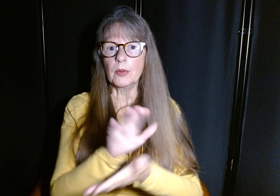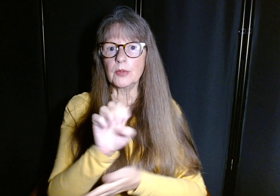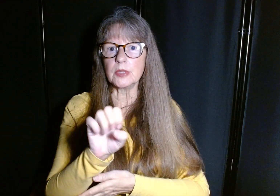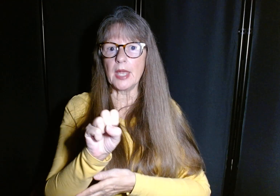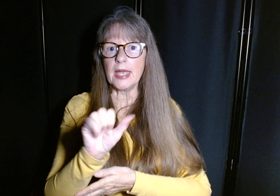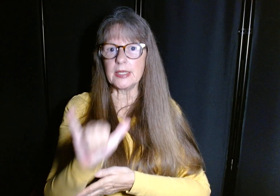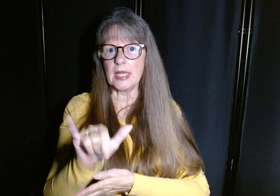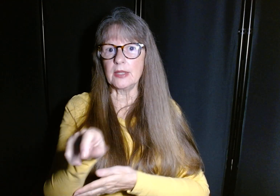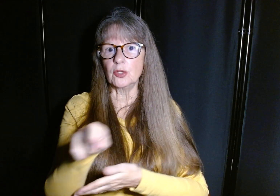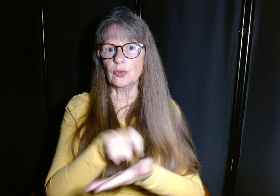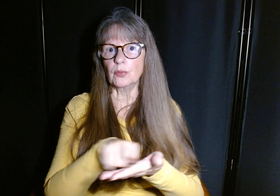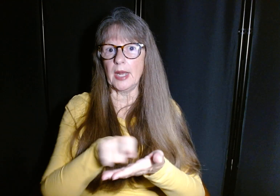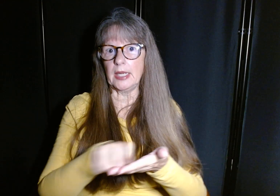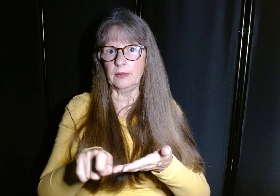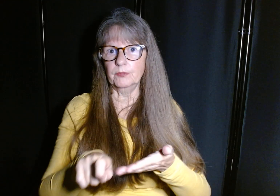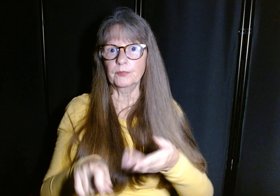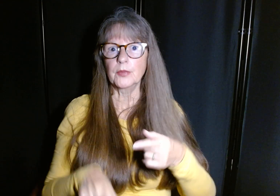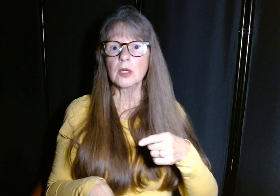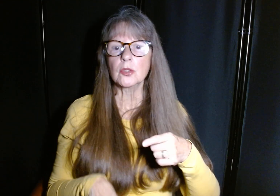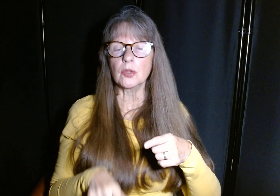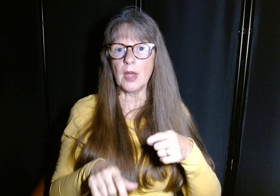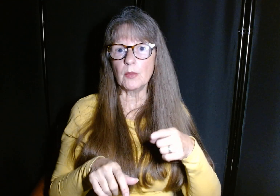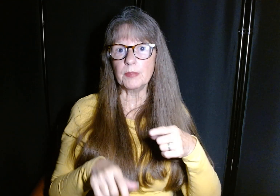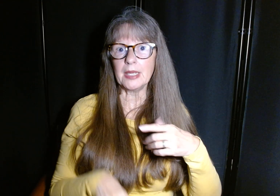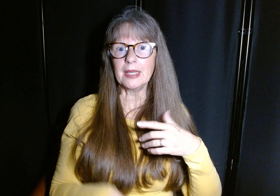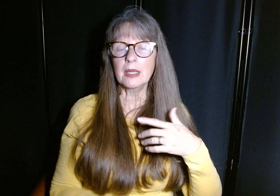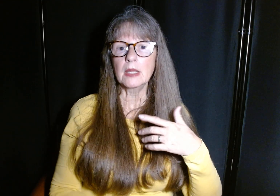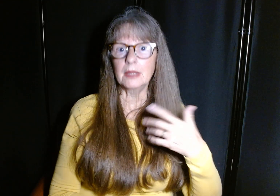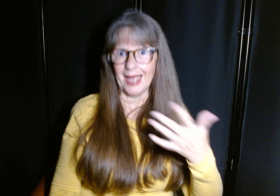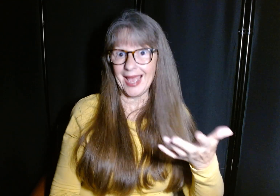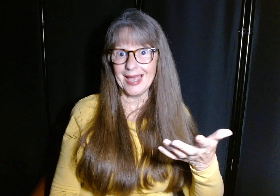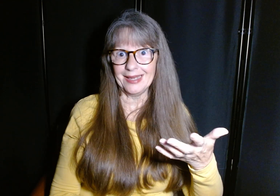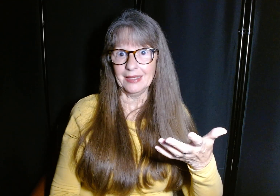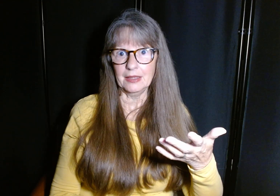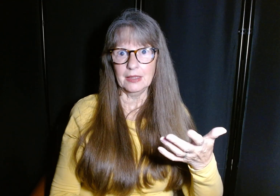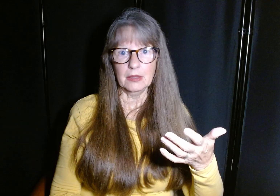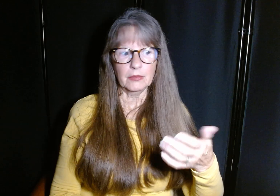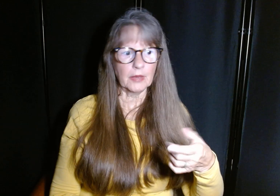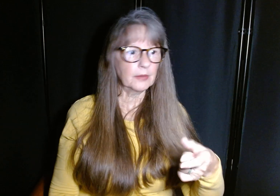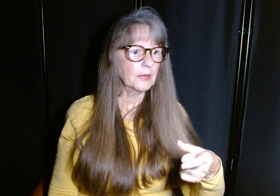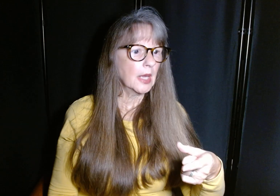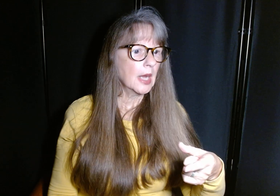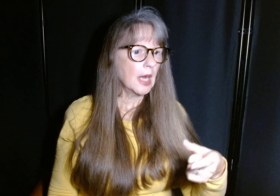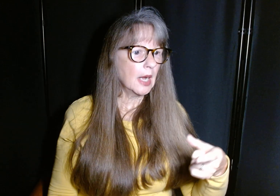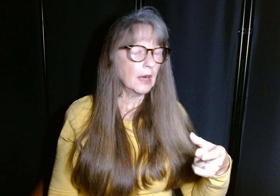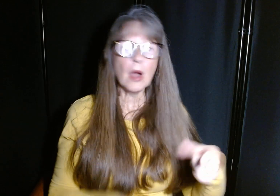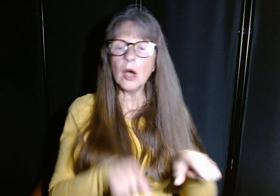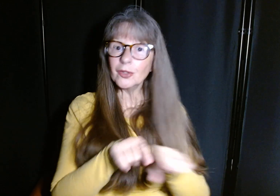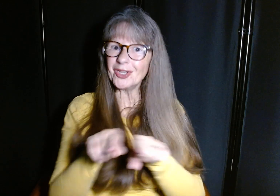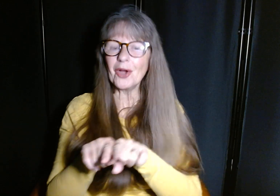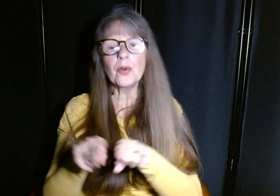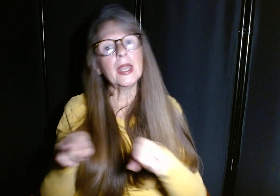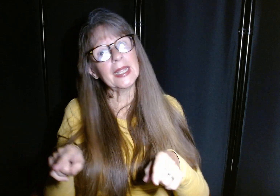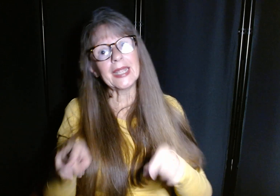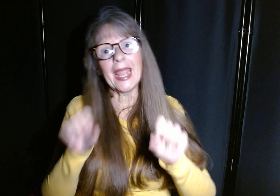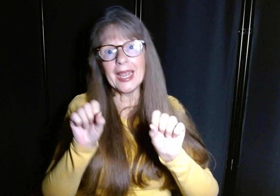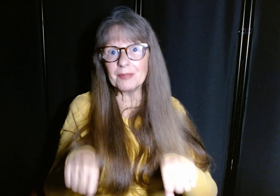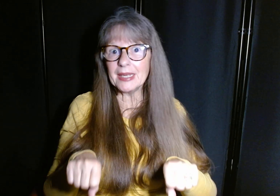this essay that you're writing. So that would be the head, right? Also, and it can be like